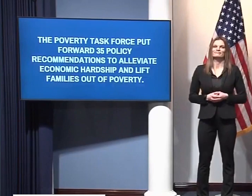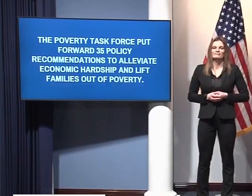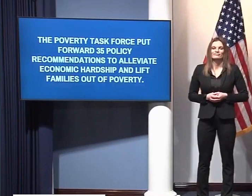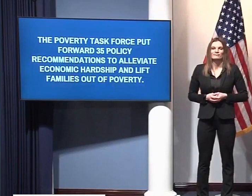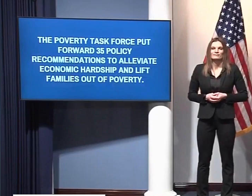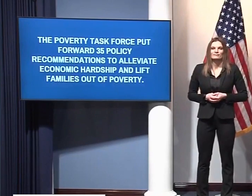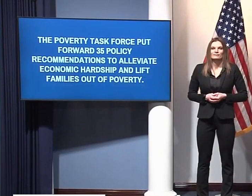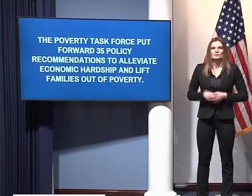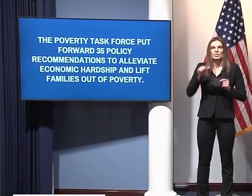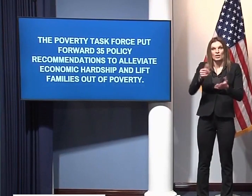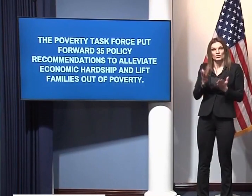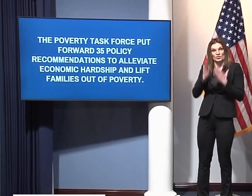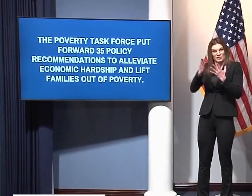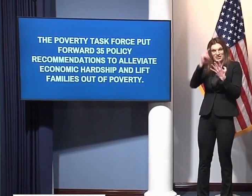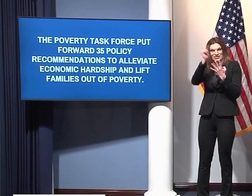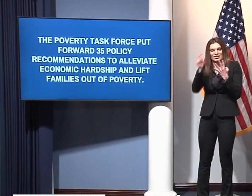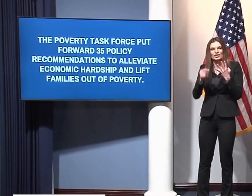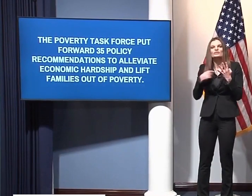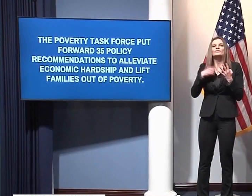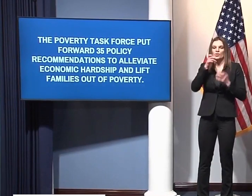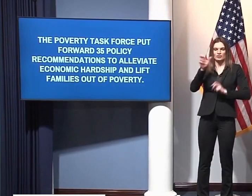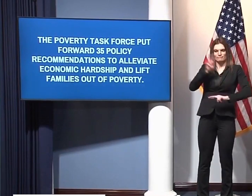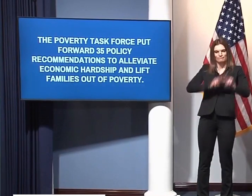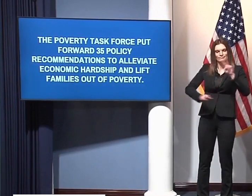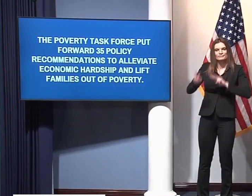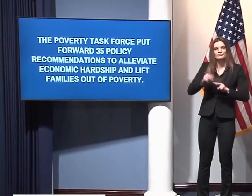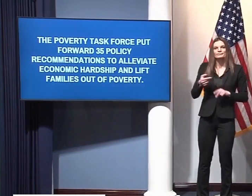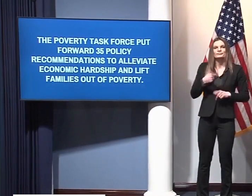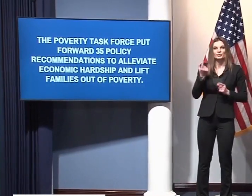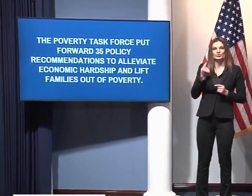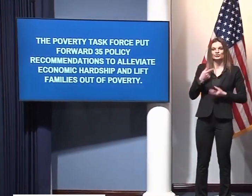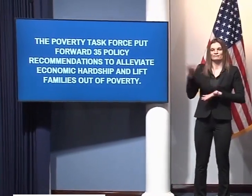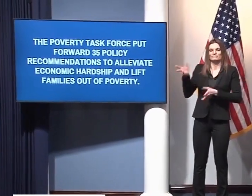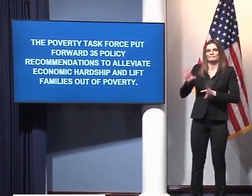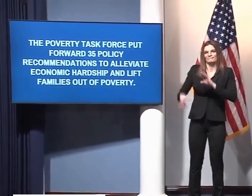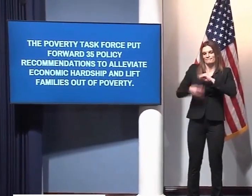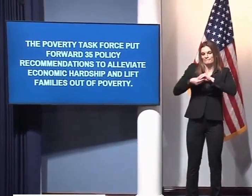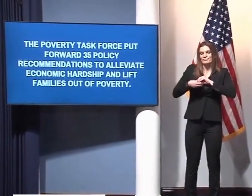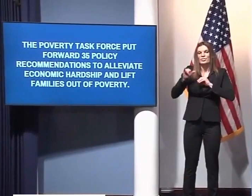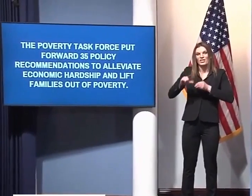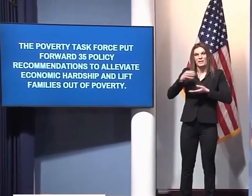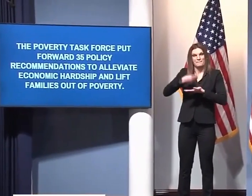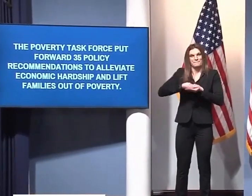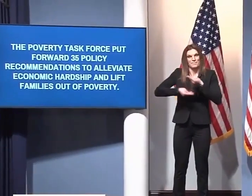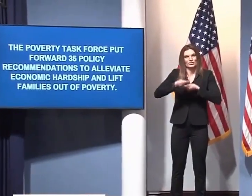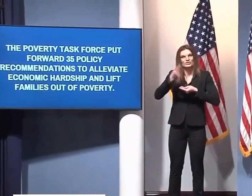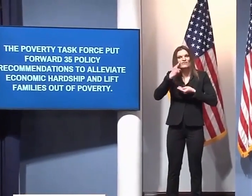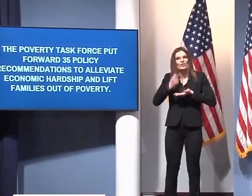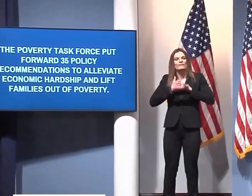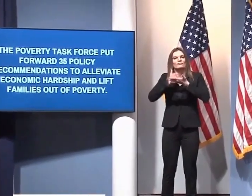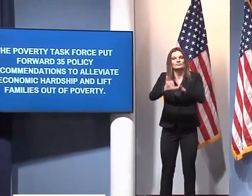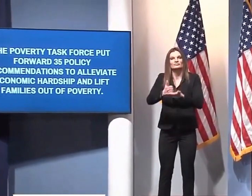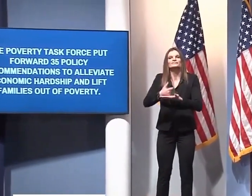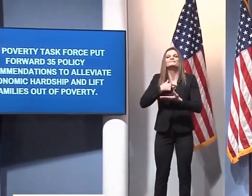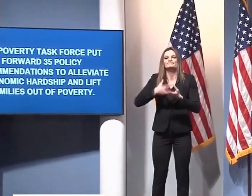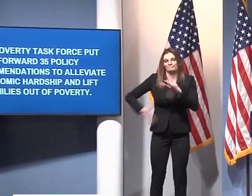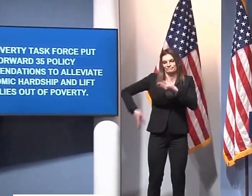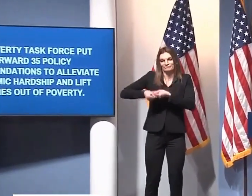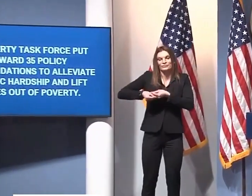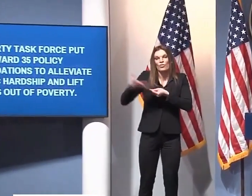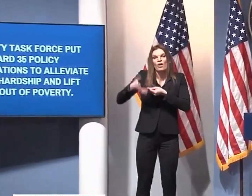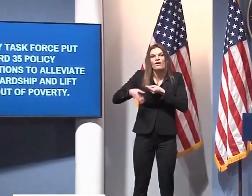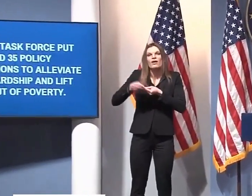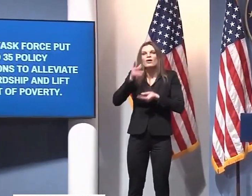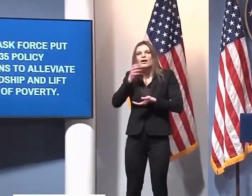these recommendations, and we have included an appropriation in fiscal year 22 budget to conduct additional research